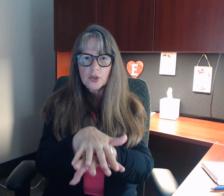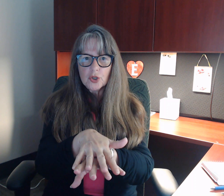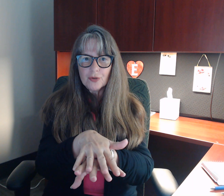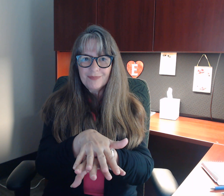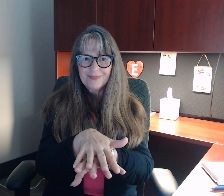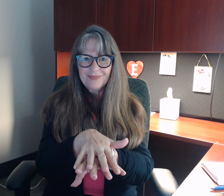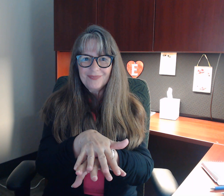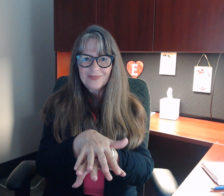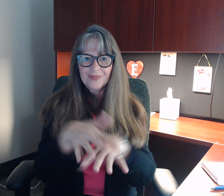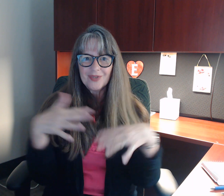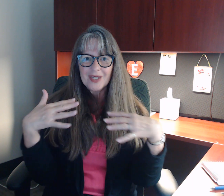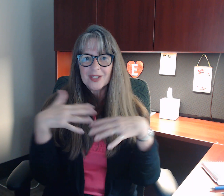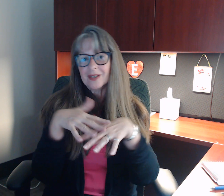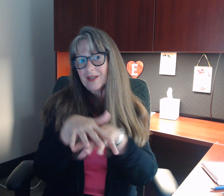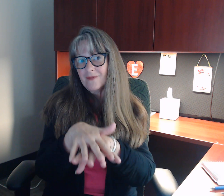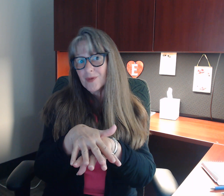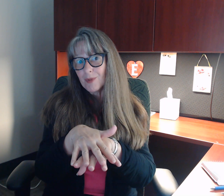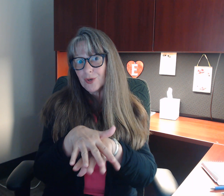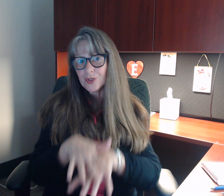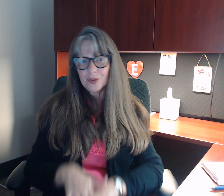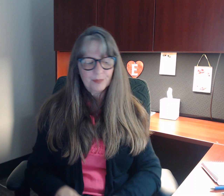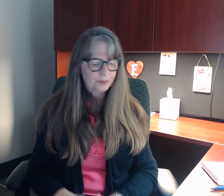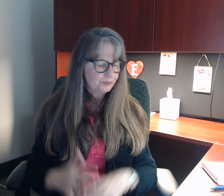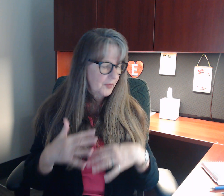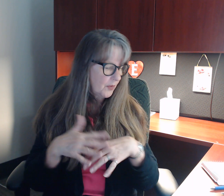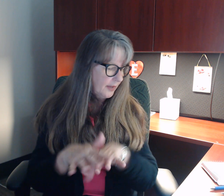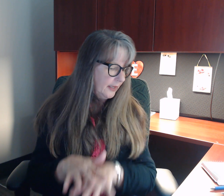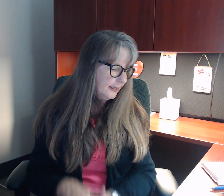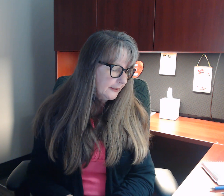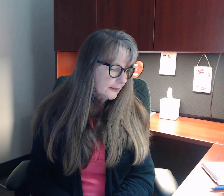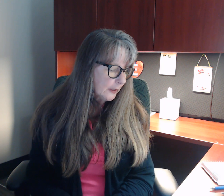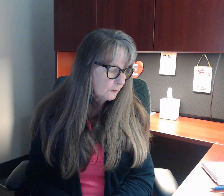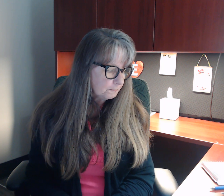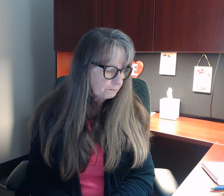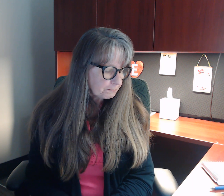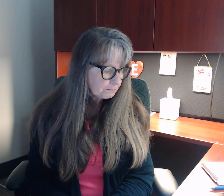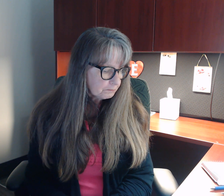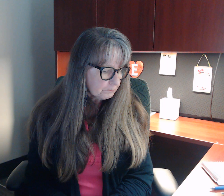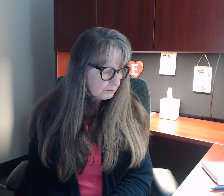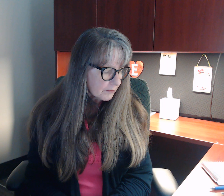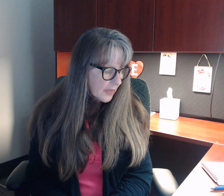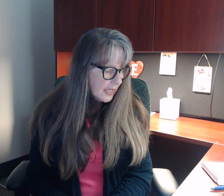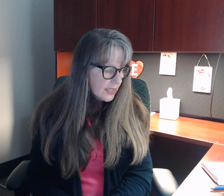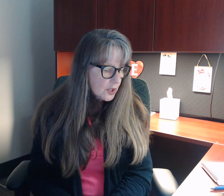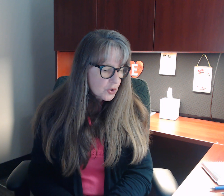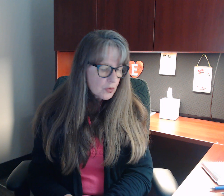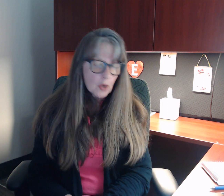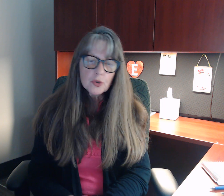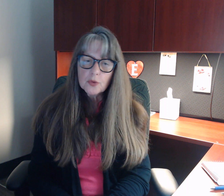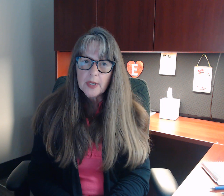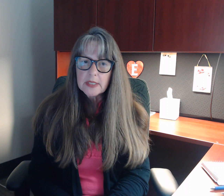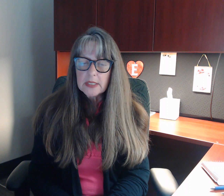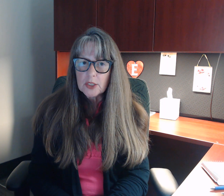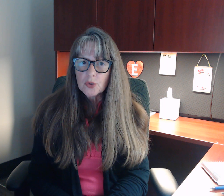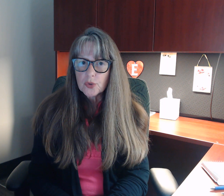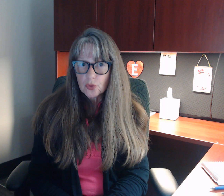merge. This is a sign for merge. Okay, so did you go to the residential